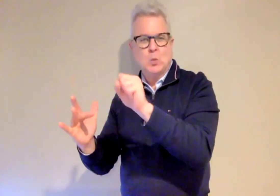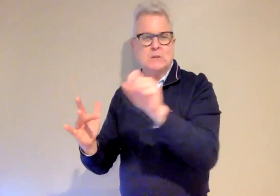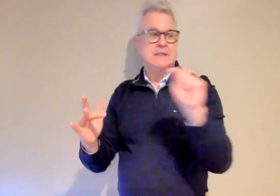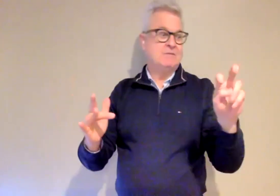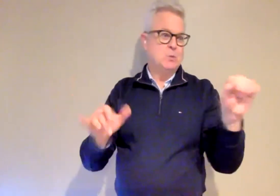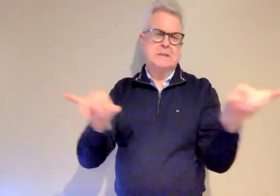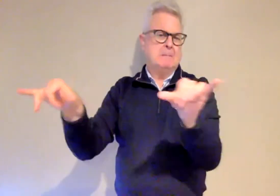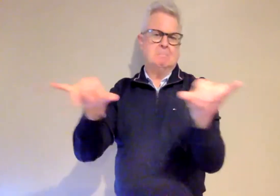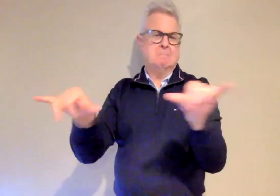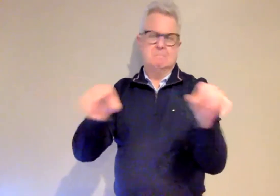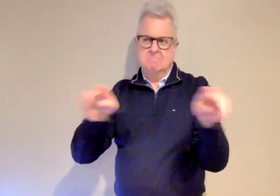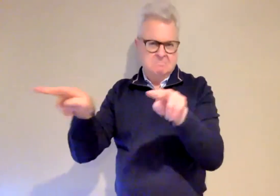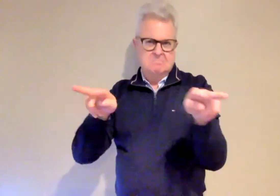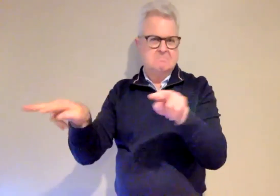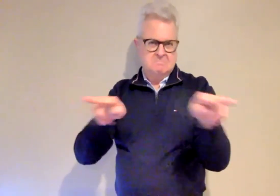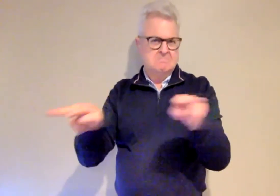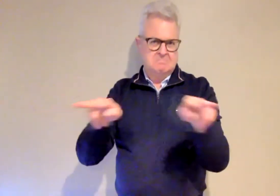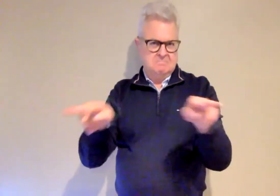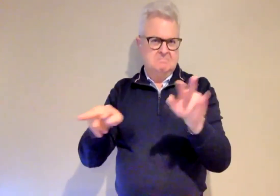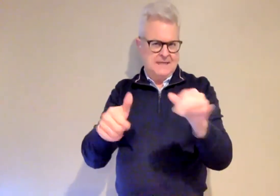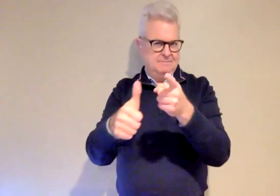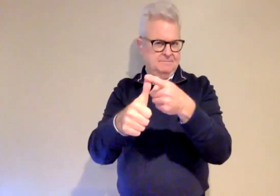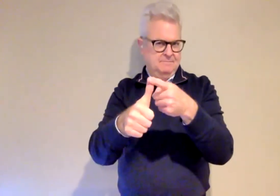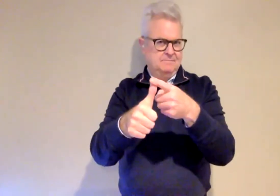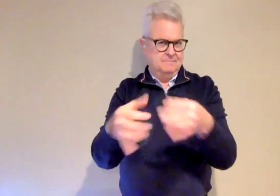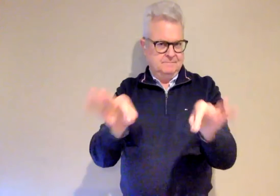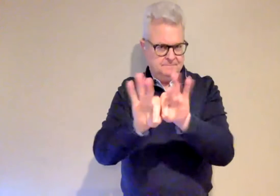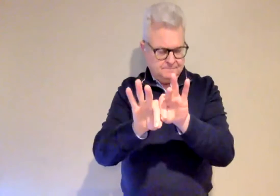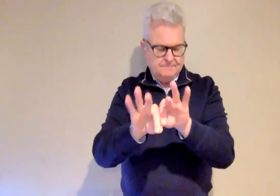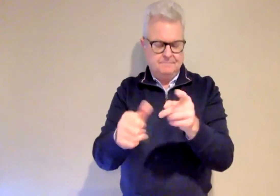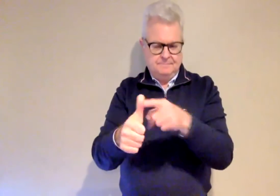online as well, through the television or through the internet.